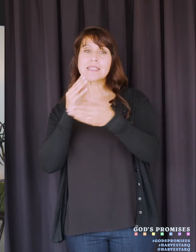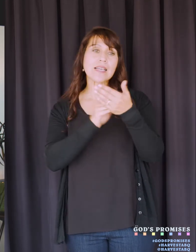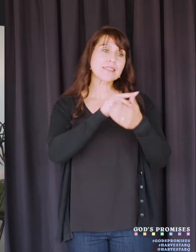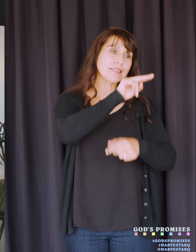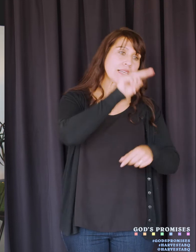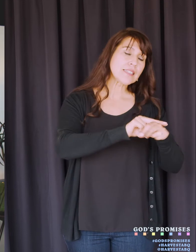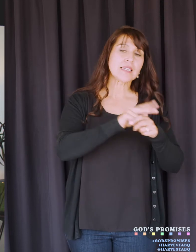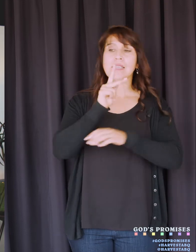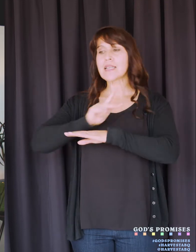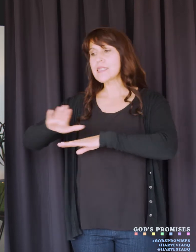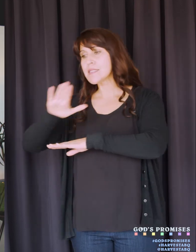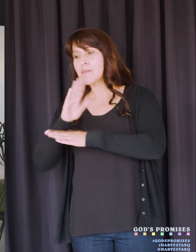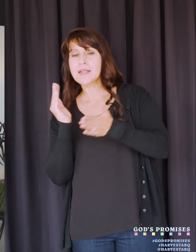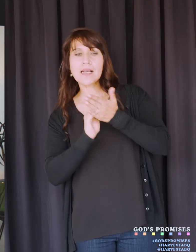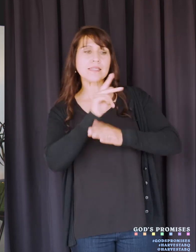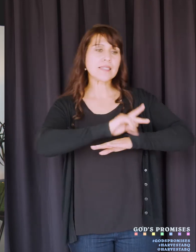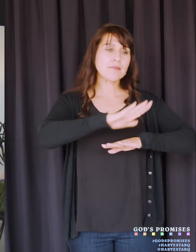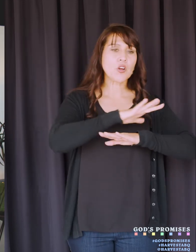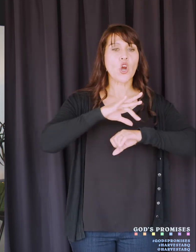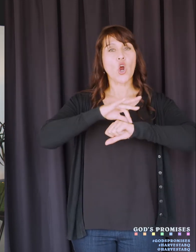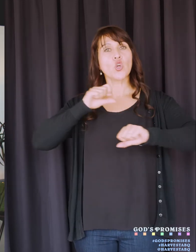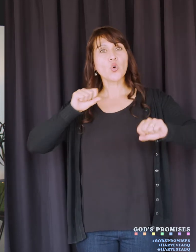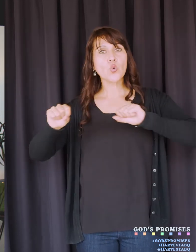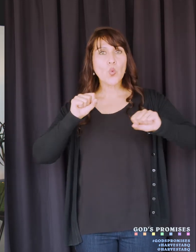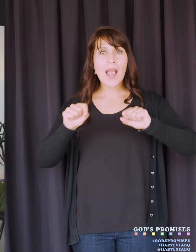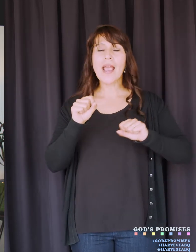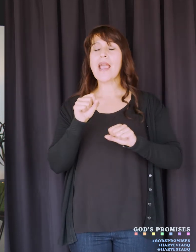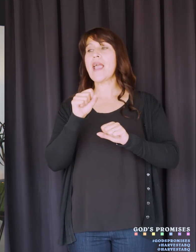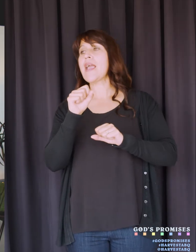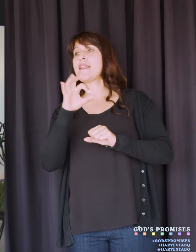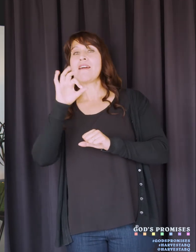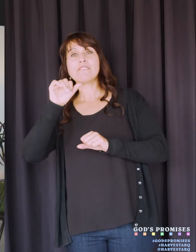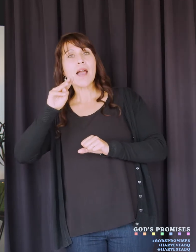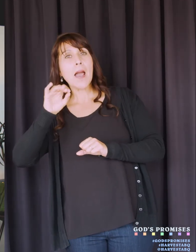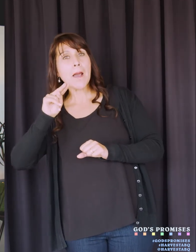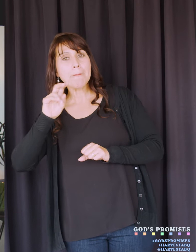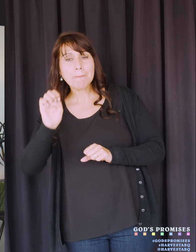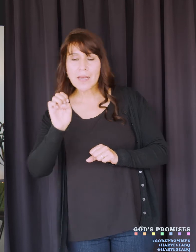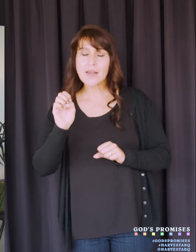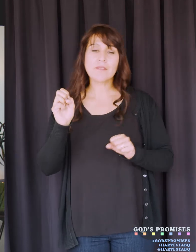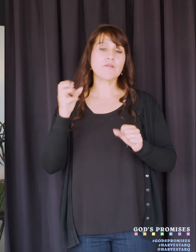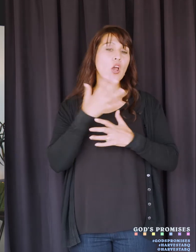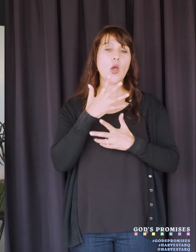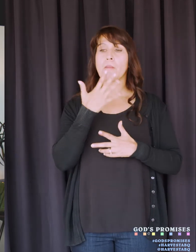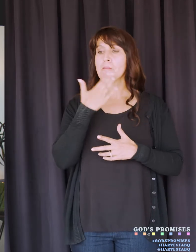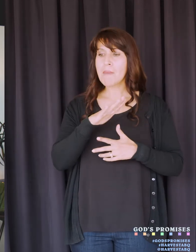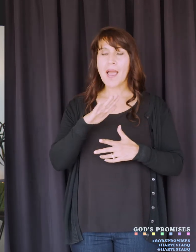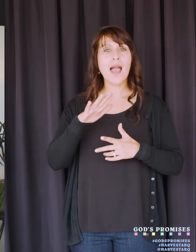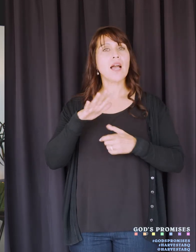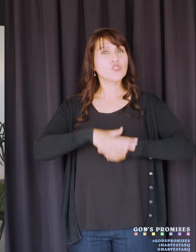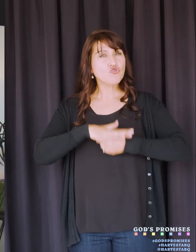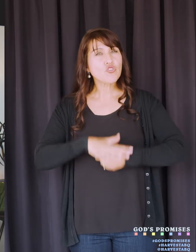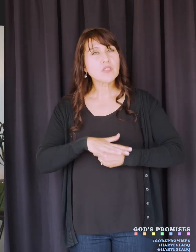kingdom against kingdom, earthquakes, famines, pestilence, fearful events, persecution, great distress. It